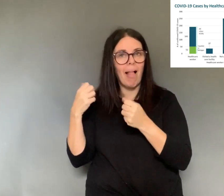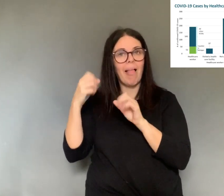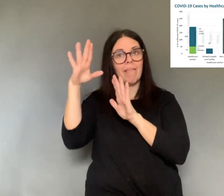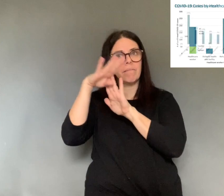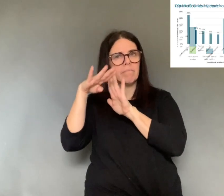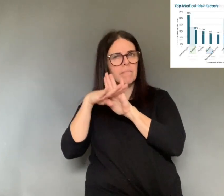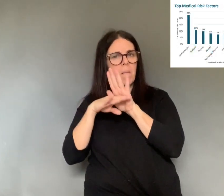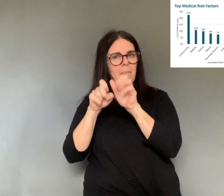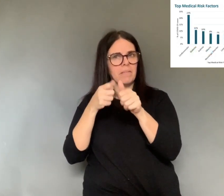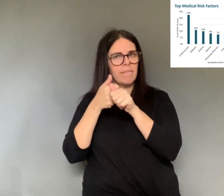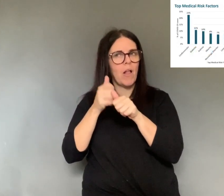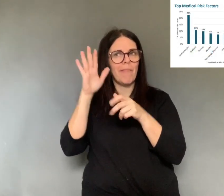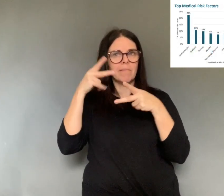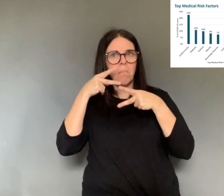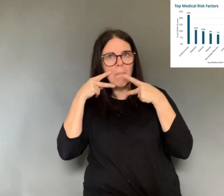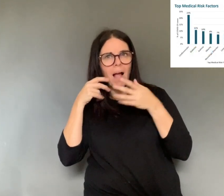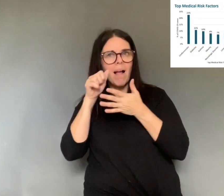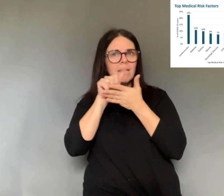facilities.